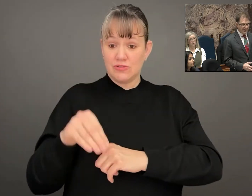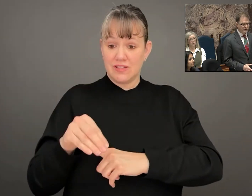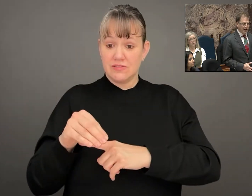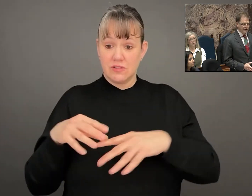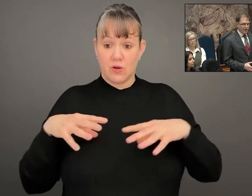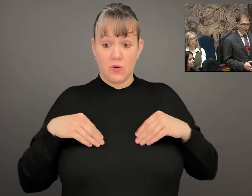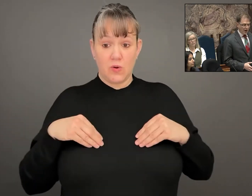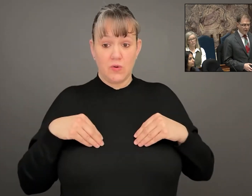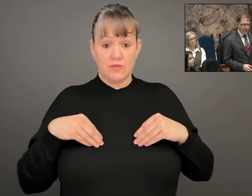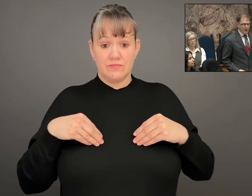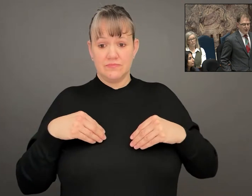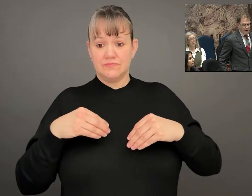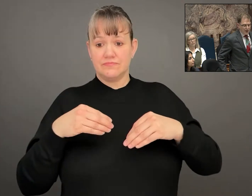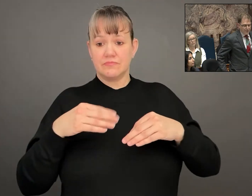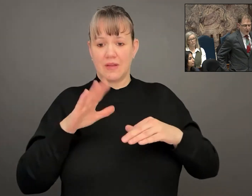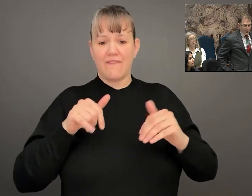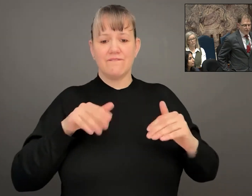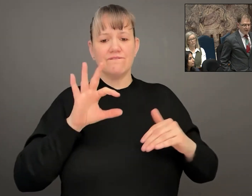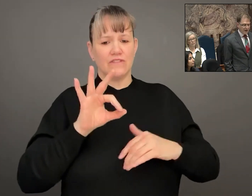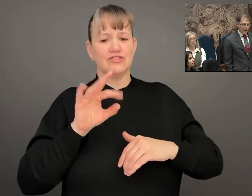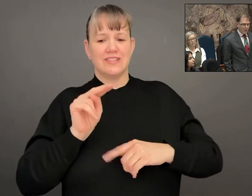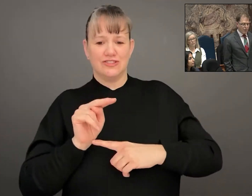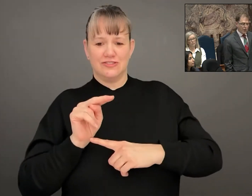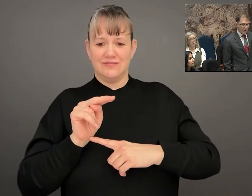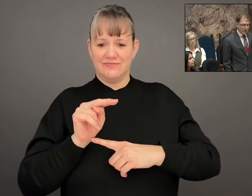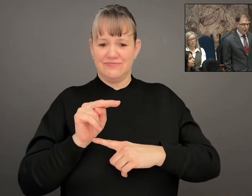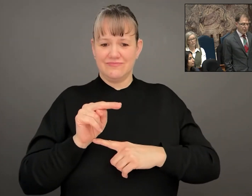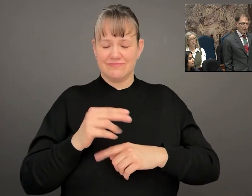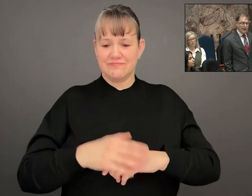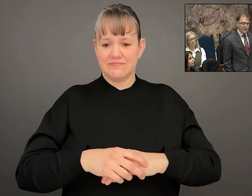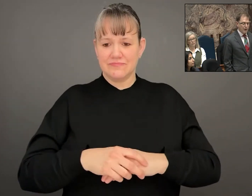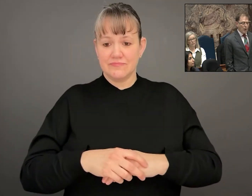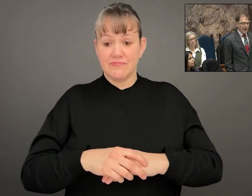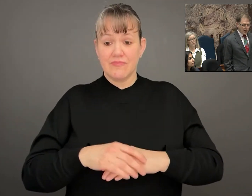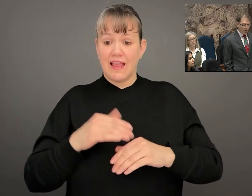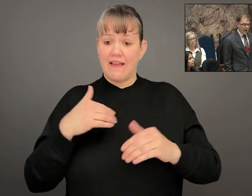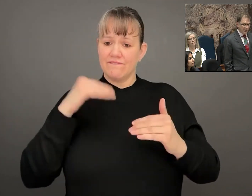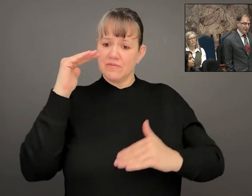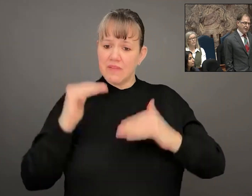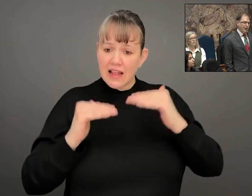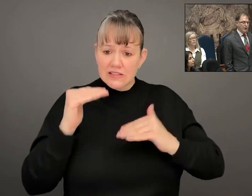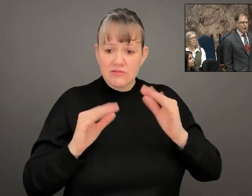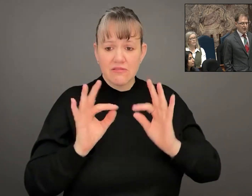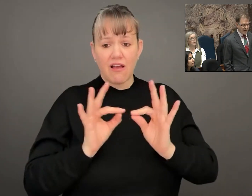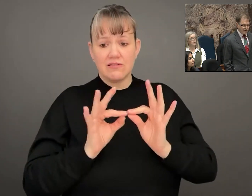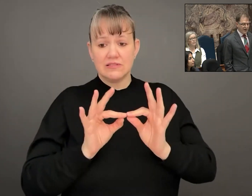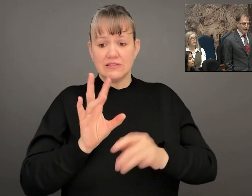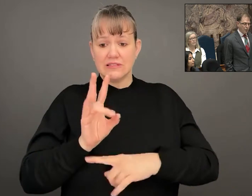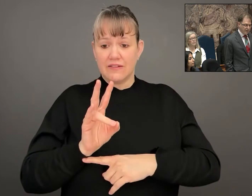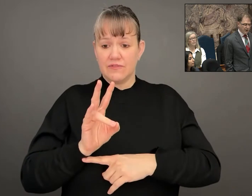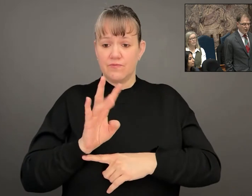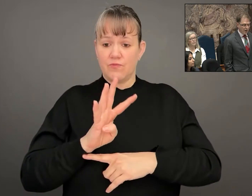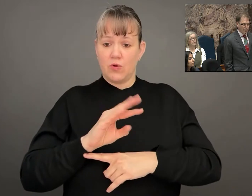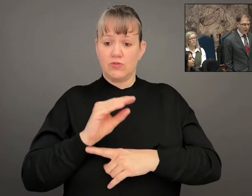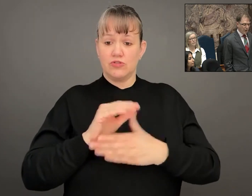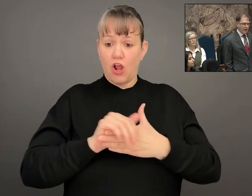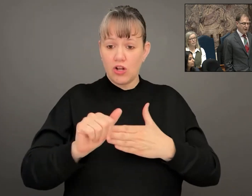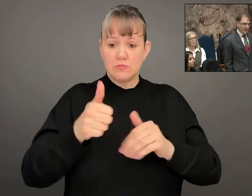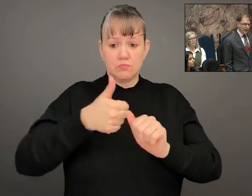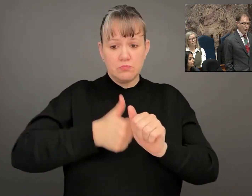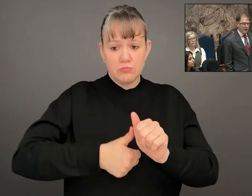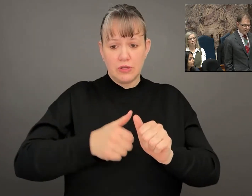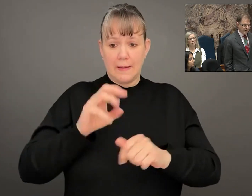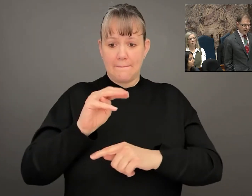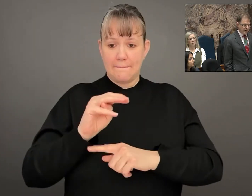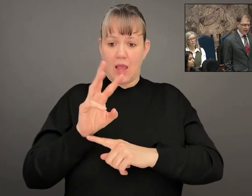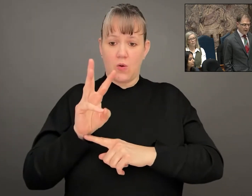average levelized cost of $74 per megawatt hour, $6 less than an equivalent call for power in